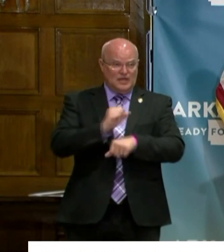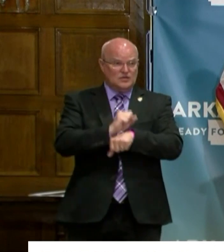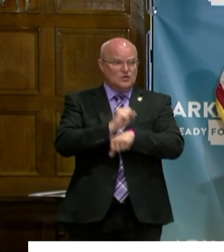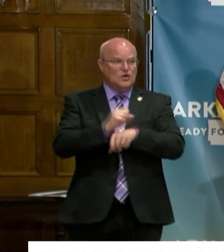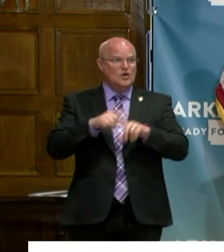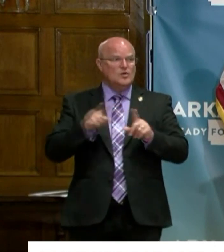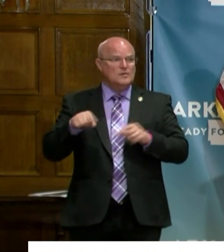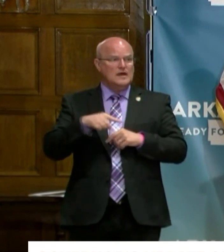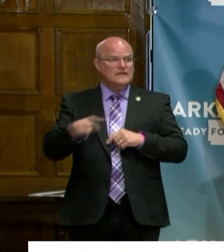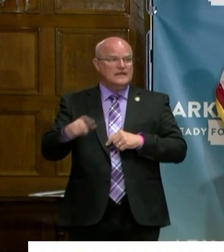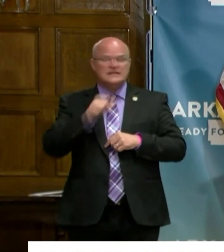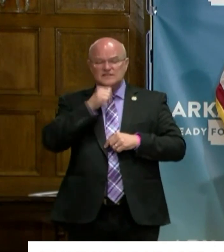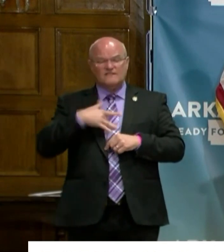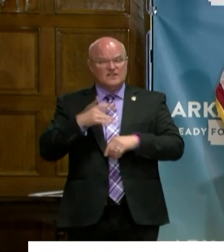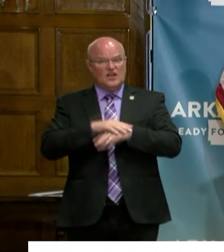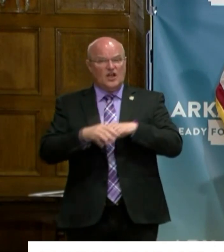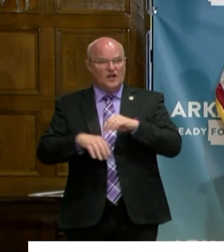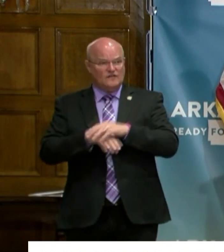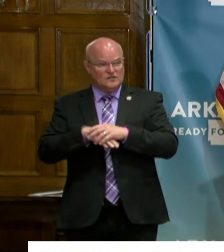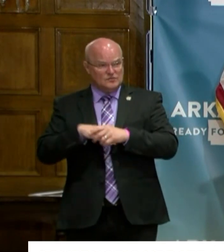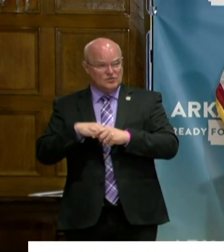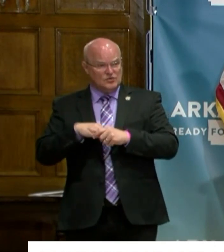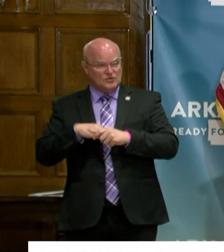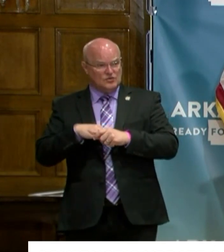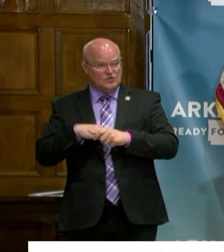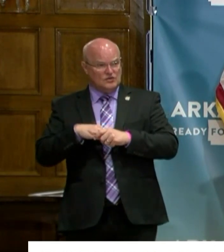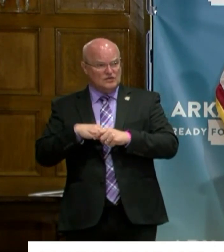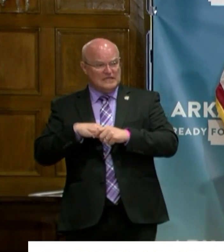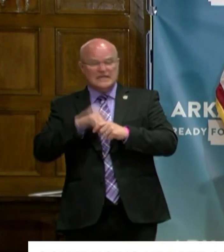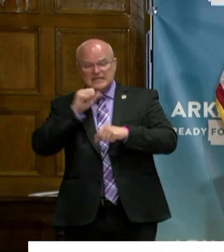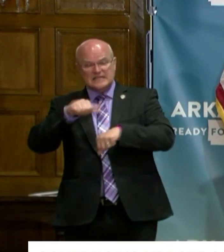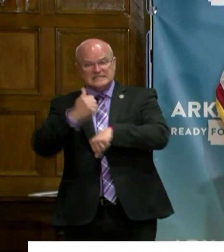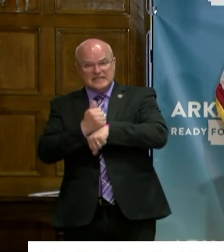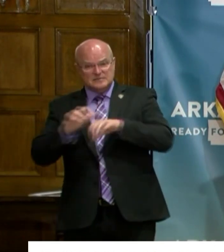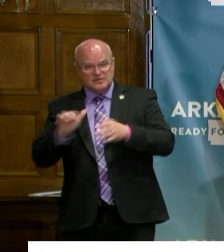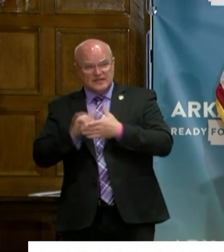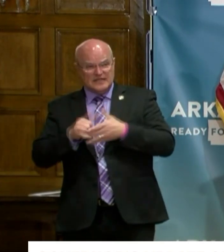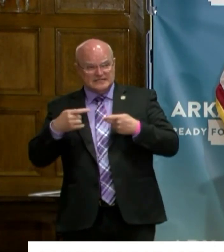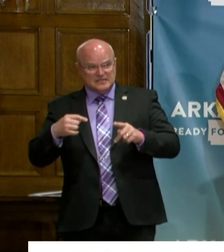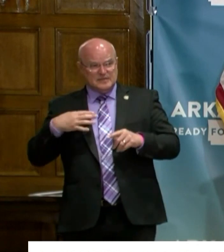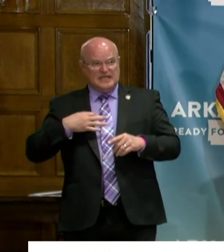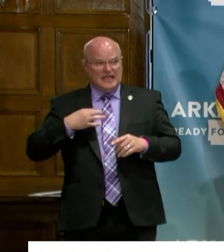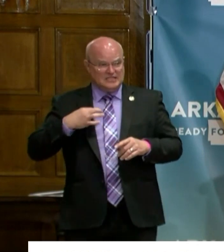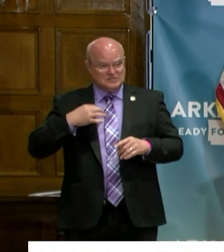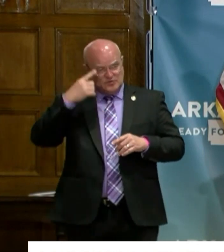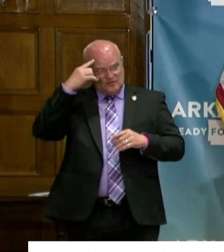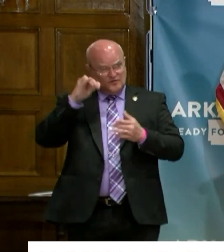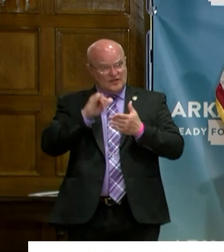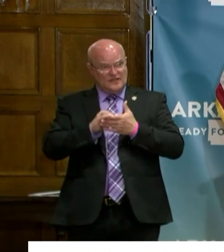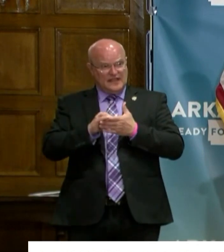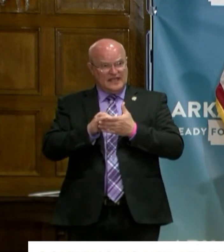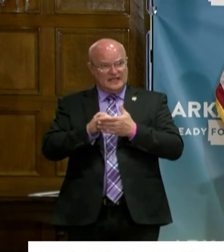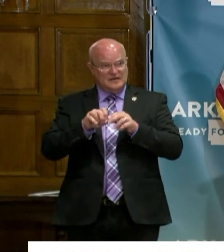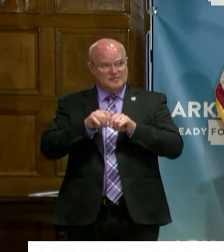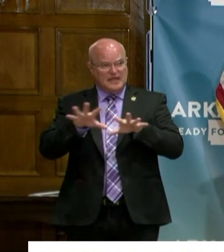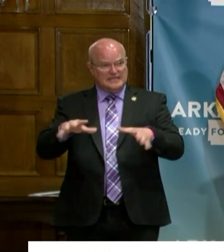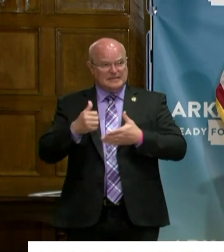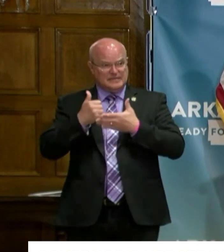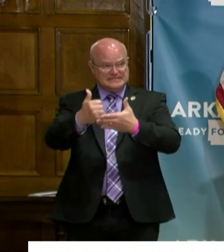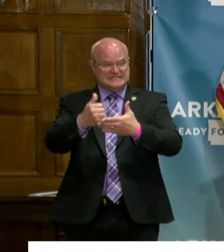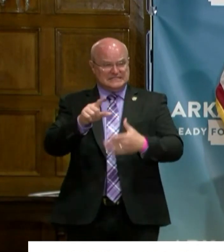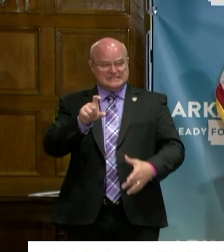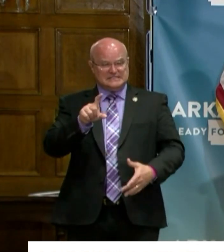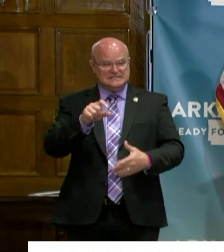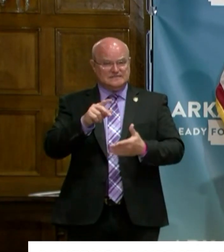but they still don't feel comfortable or they're not set up to be able to do that, would they still be eligible for that pandemic assistance?